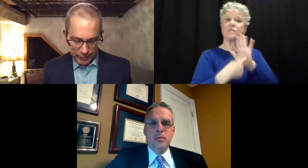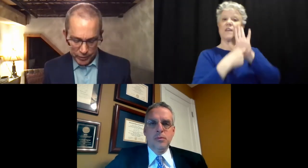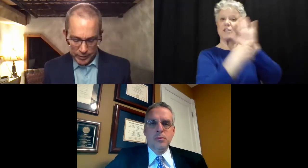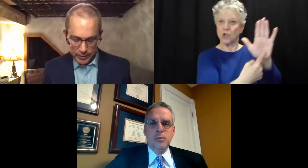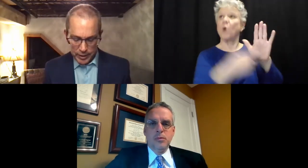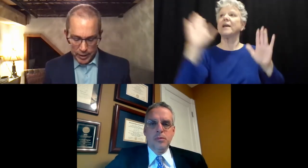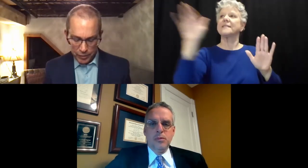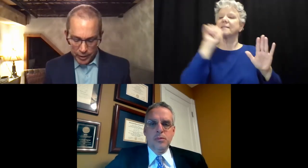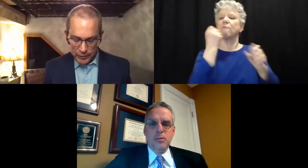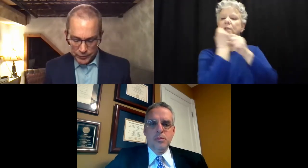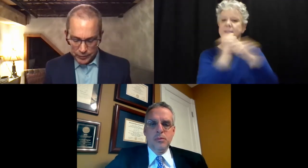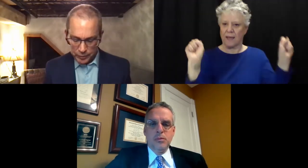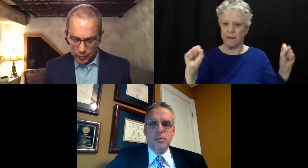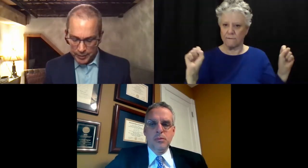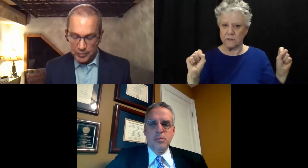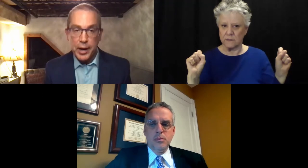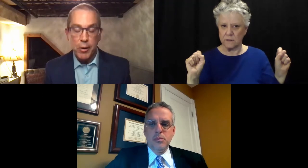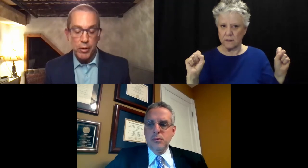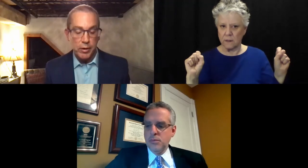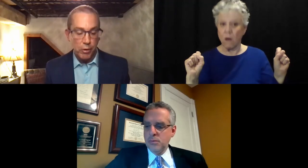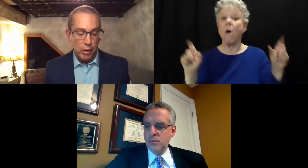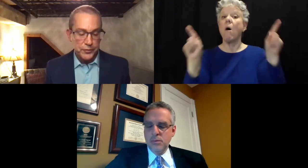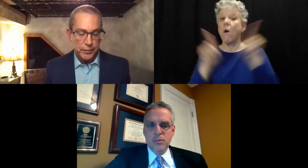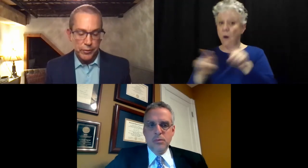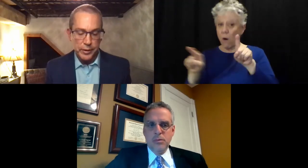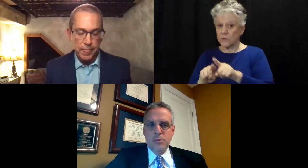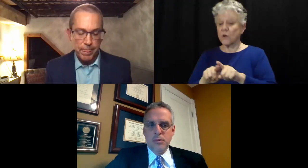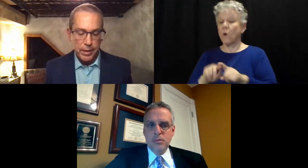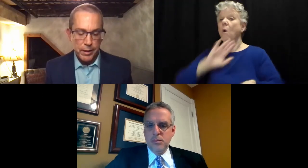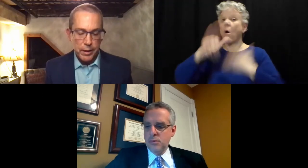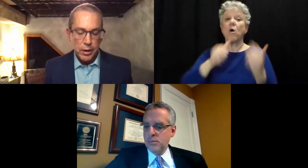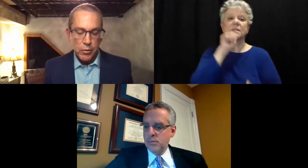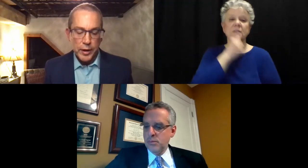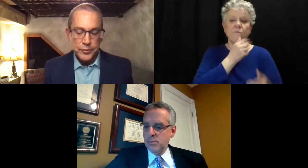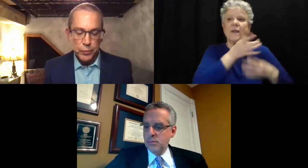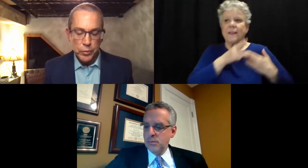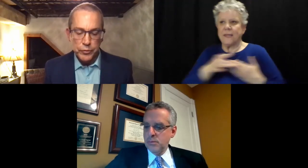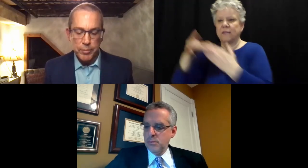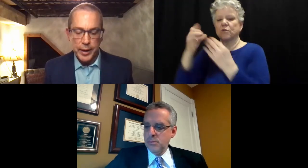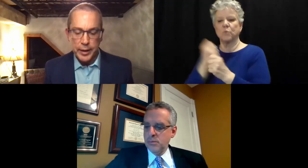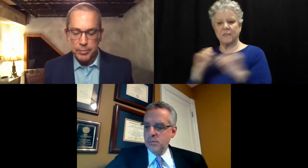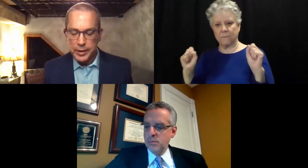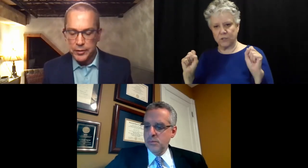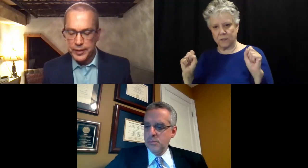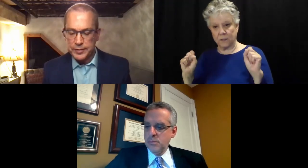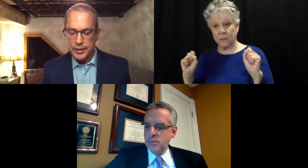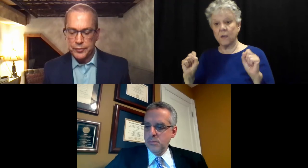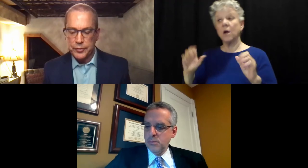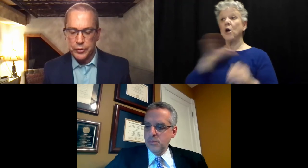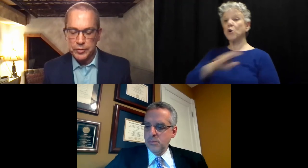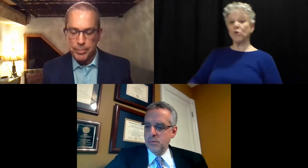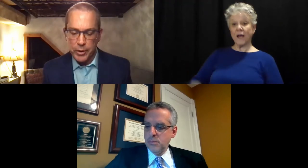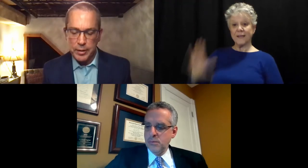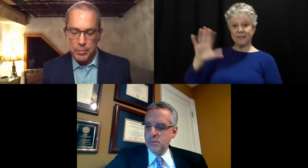Christ's suffering, and thus to the redemptive power of all suffering. Christ's wounds remain because they